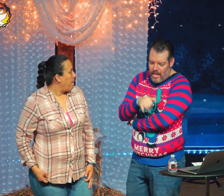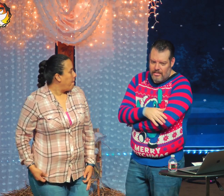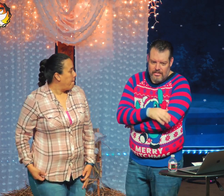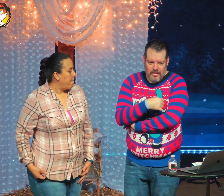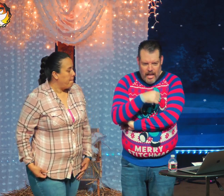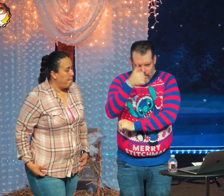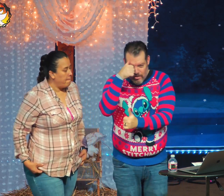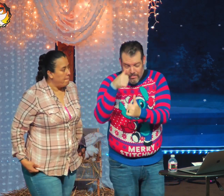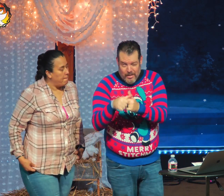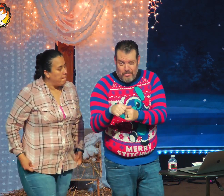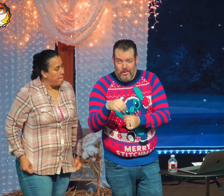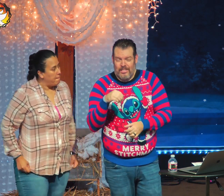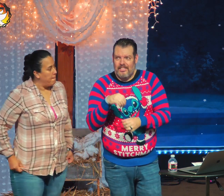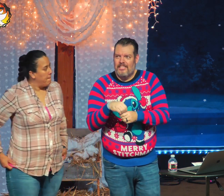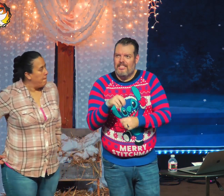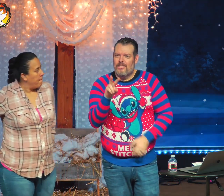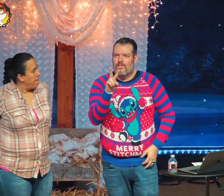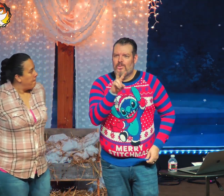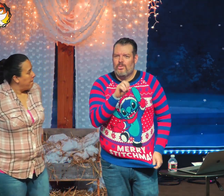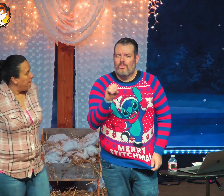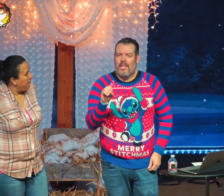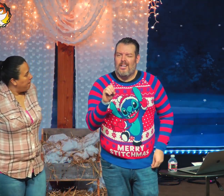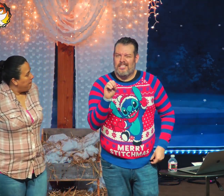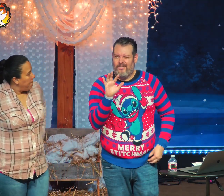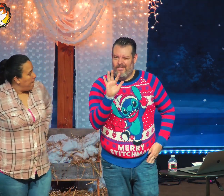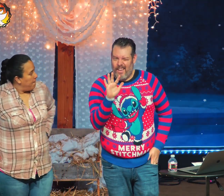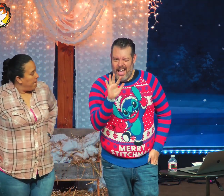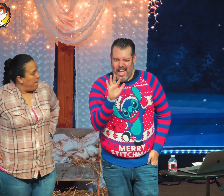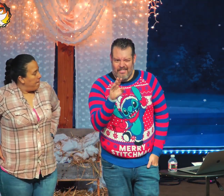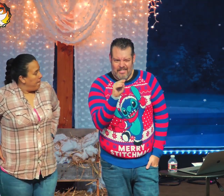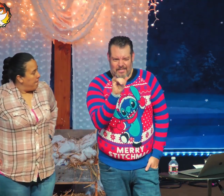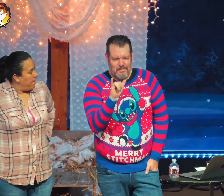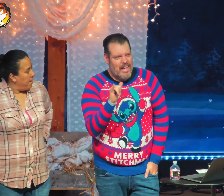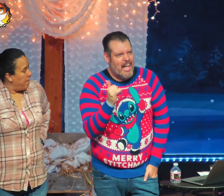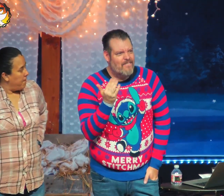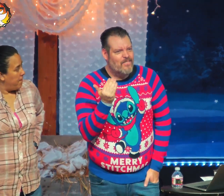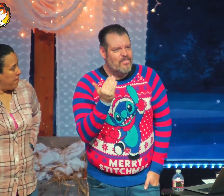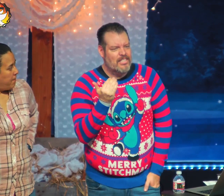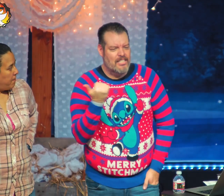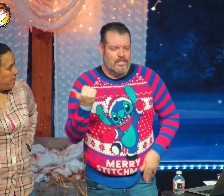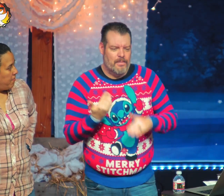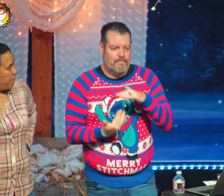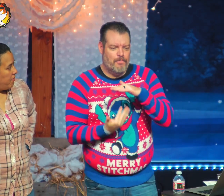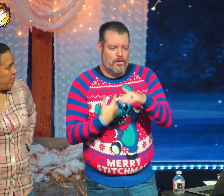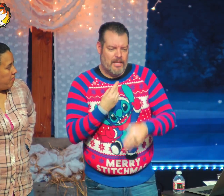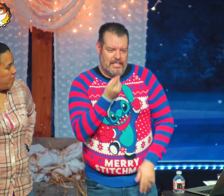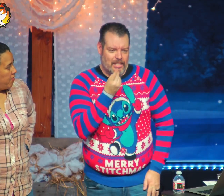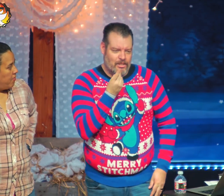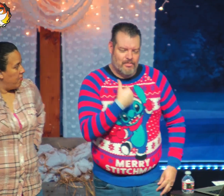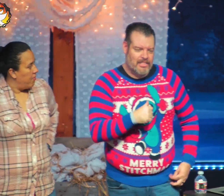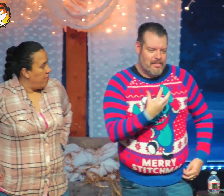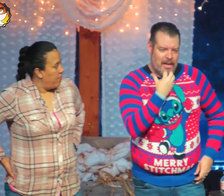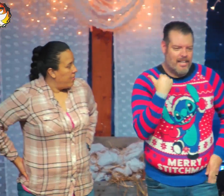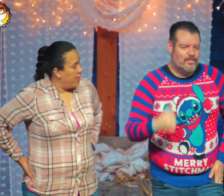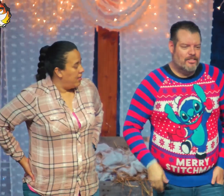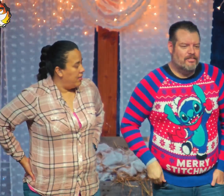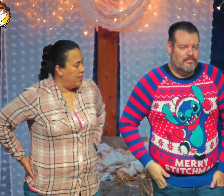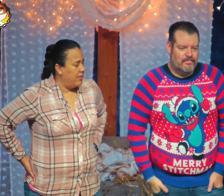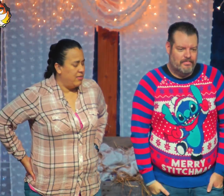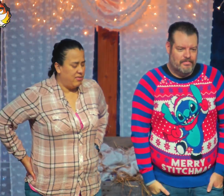move on and forget and forgive and give it to God and let him take care of it. And some of us still have that inside and maybe we've gotten